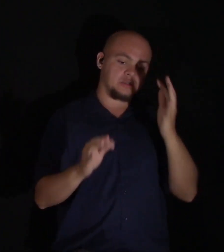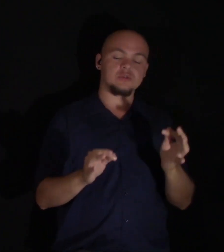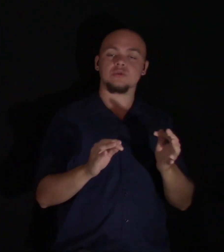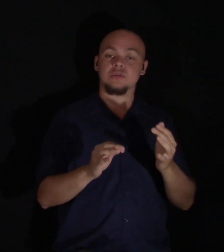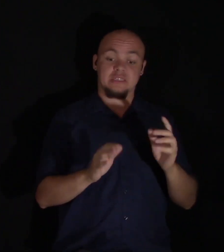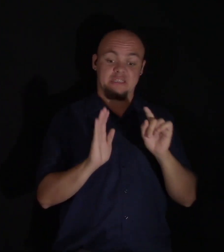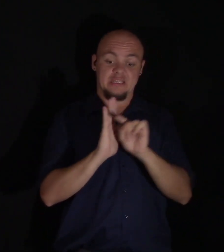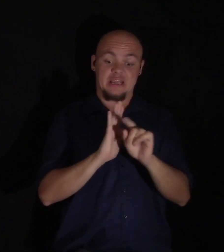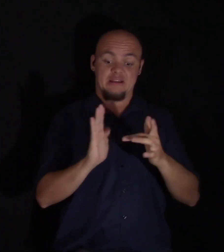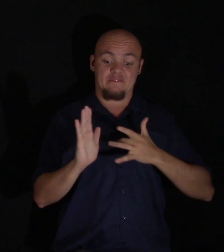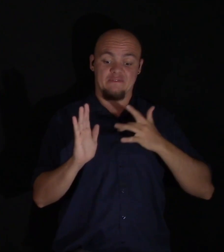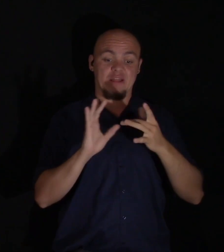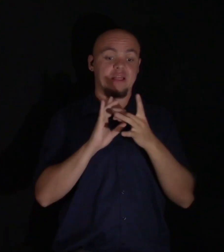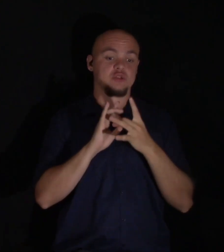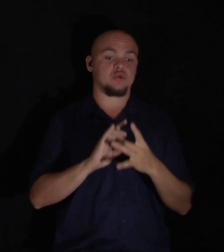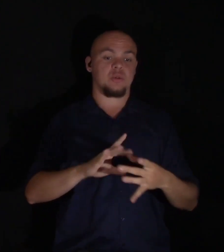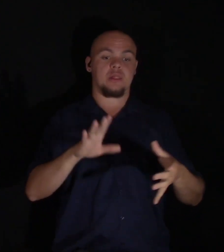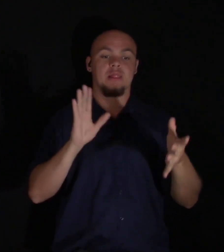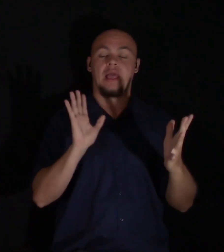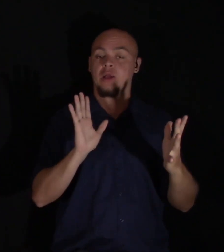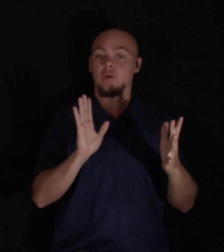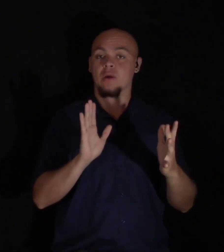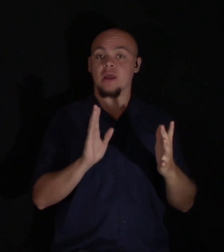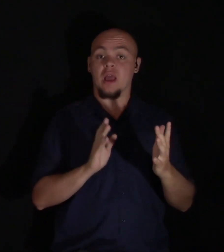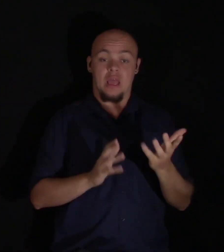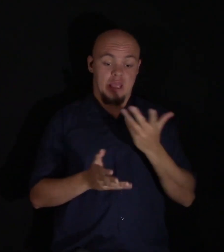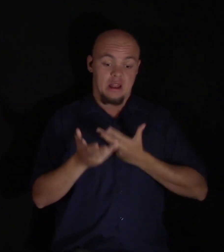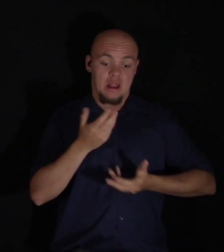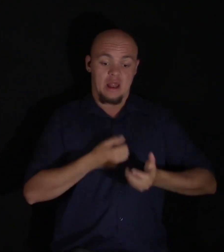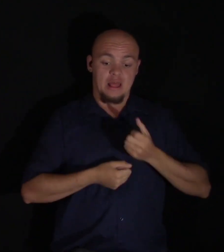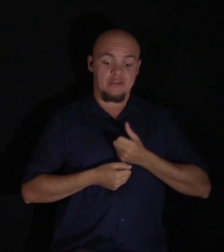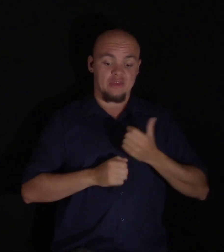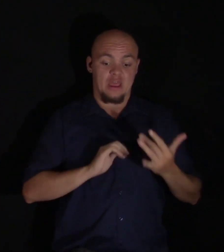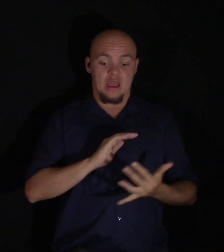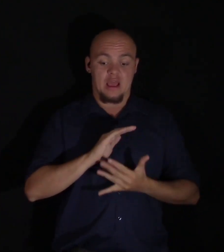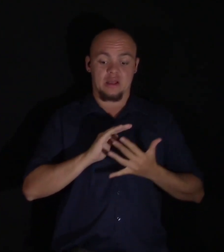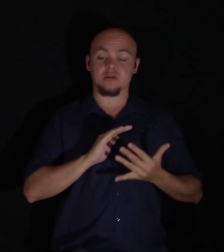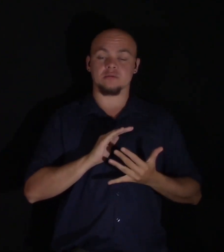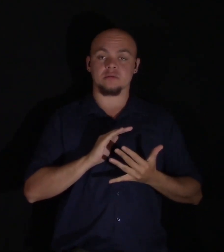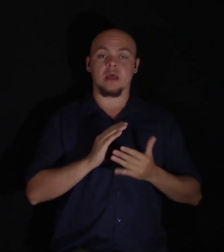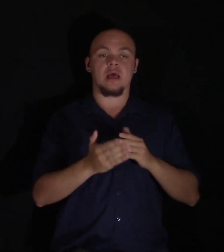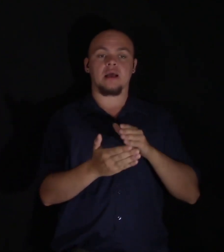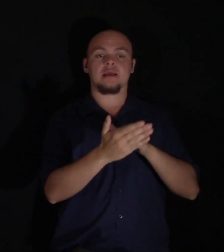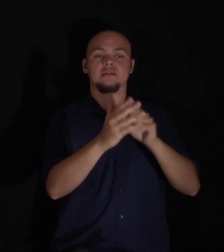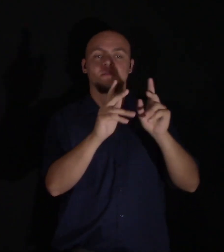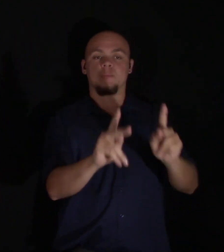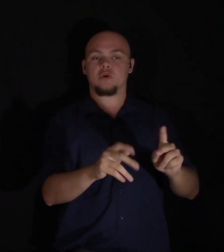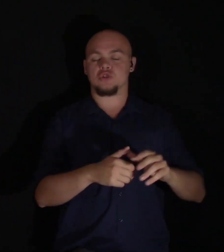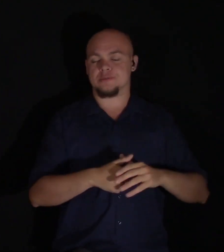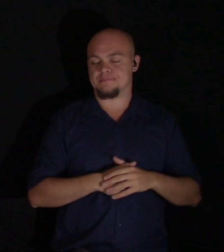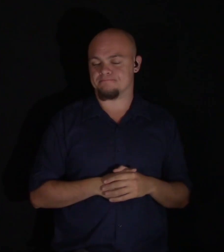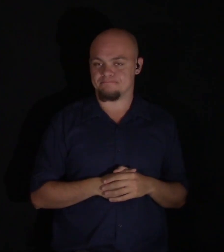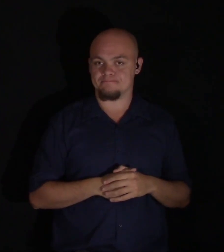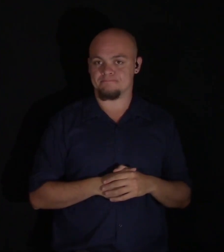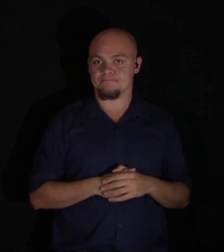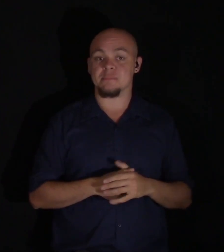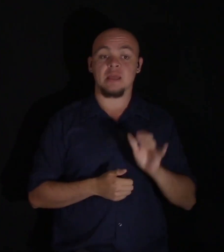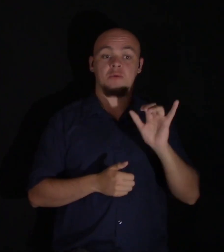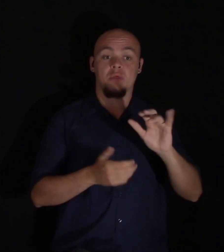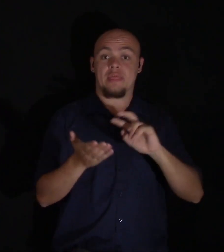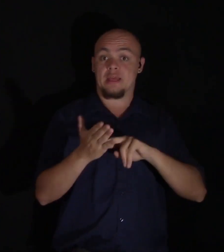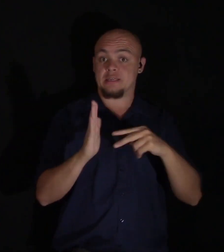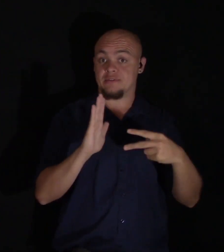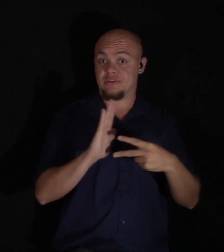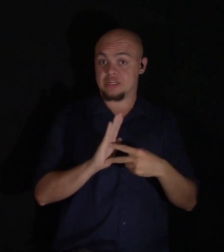negative feelings, and to cease to harbor animosity towards the offender. With this